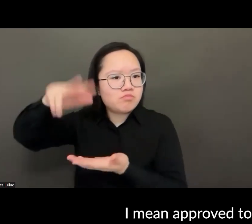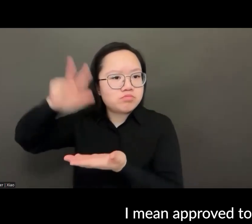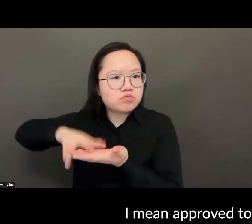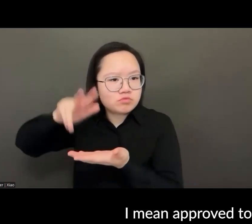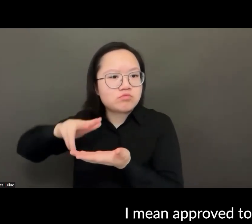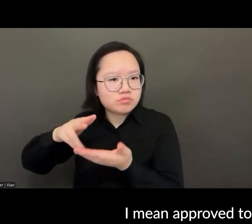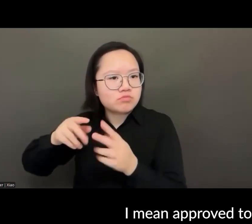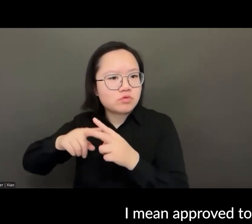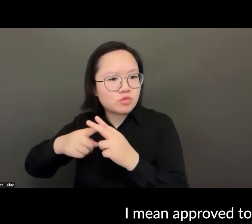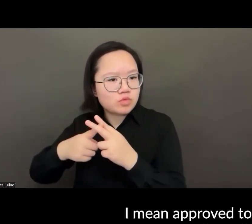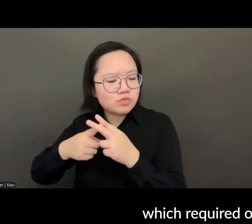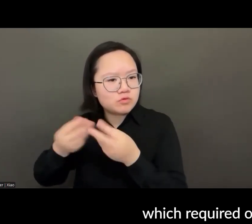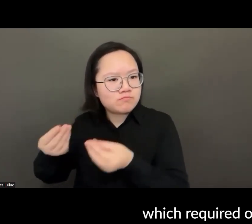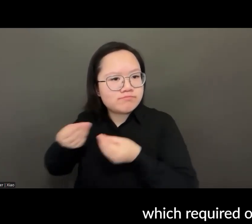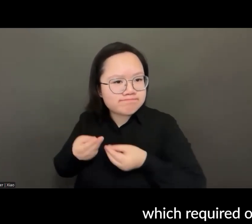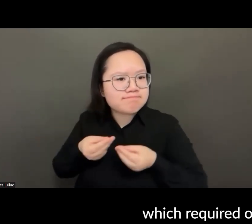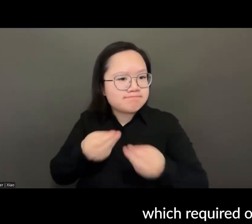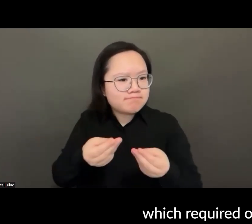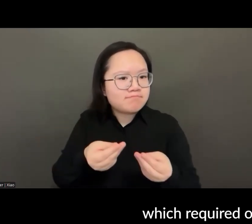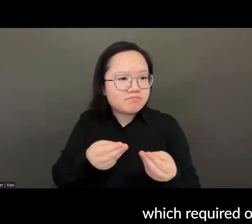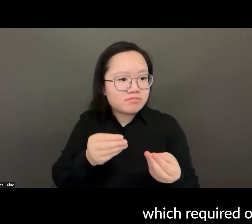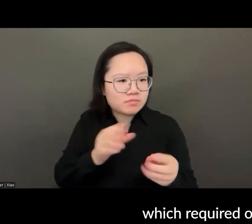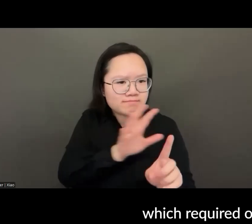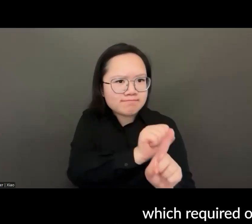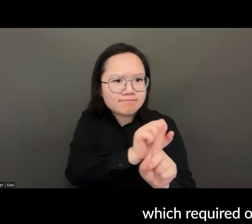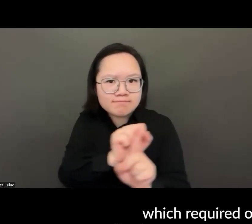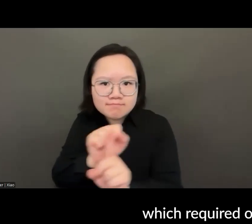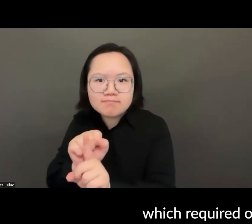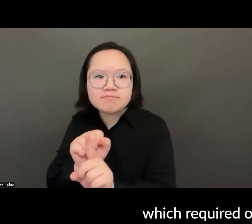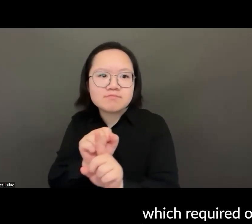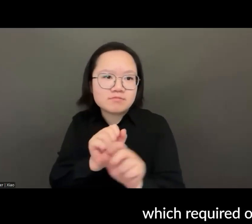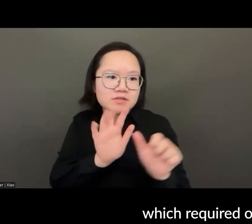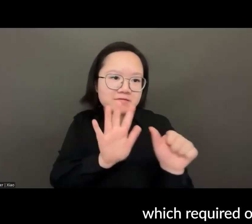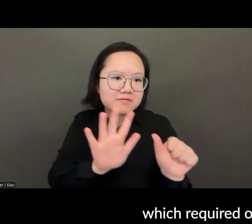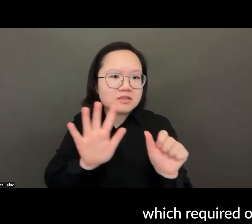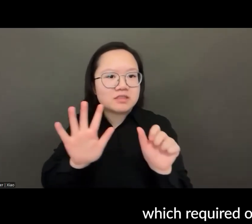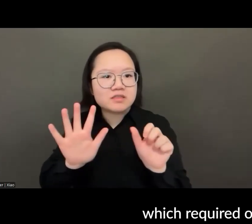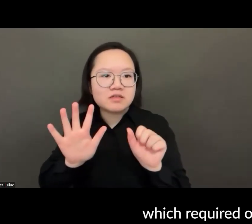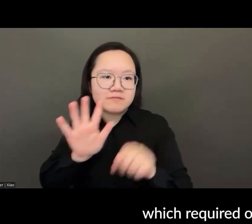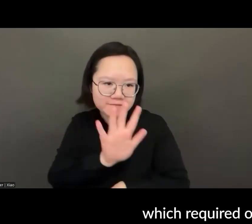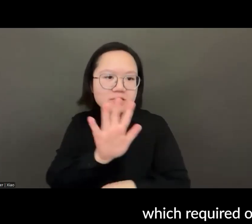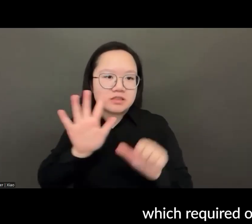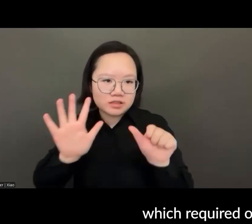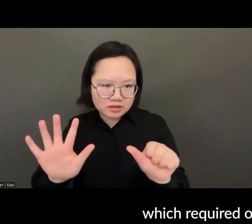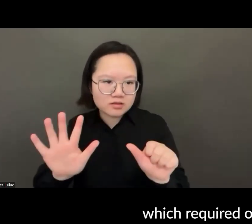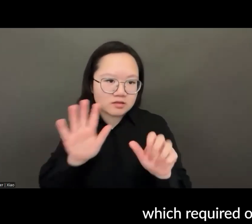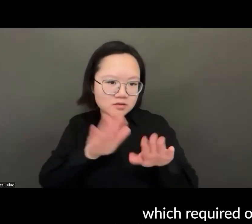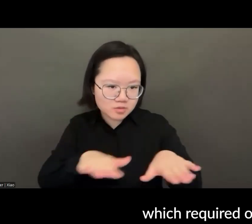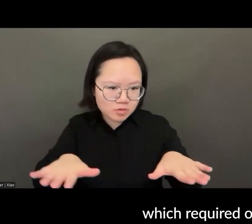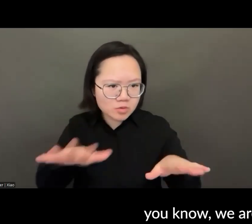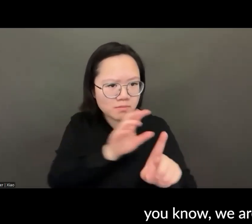identified about 160 children, which required, of course, further assessment, and many of